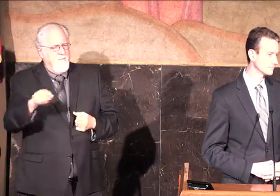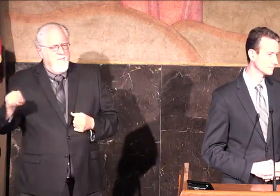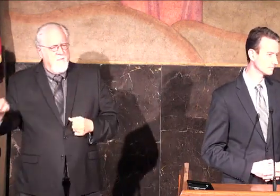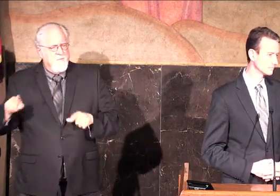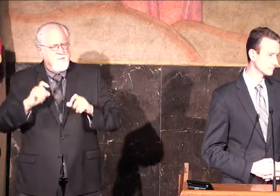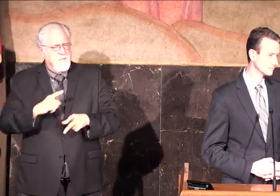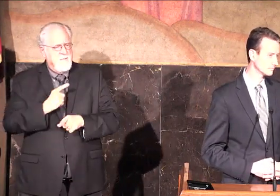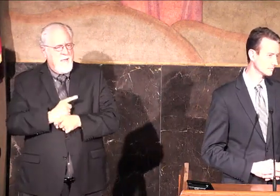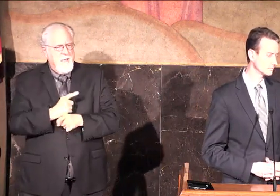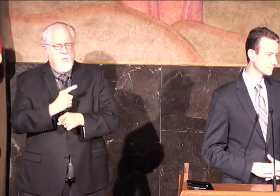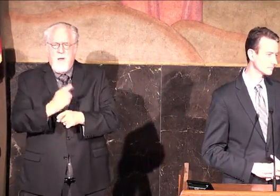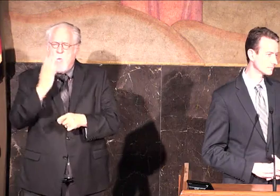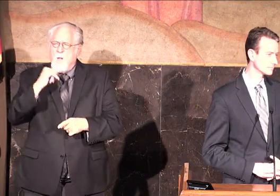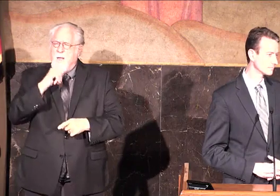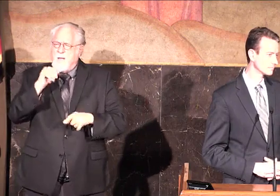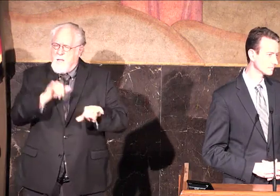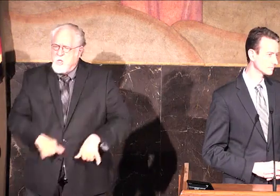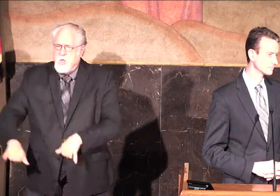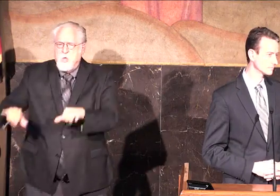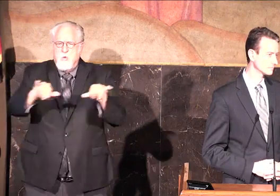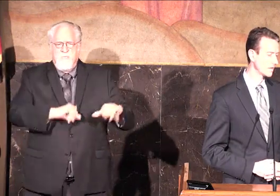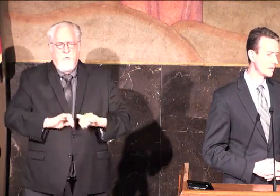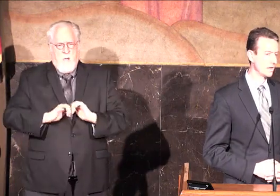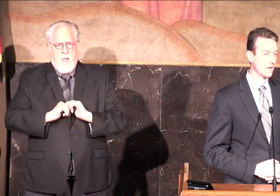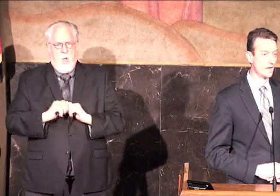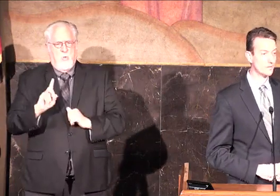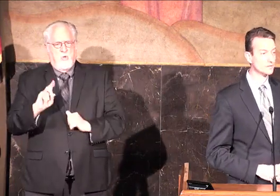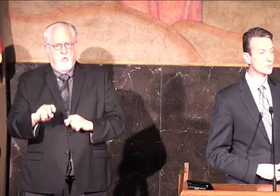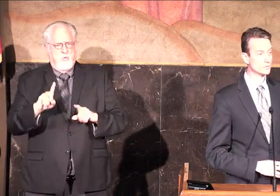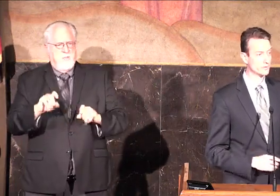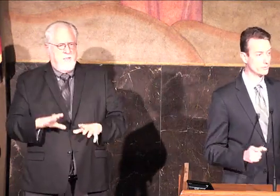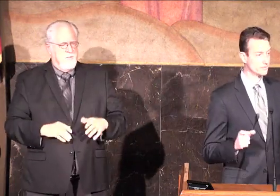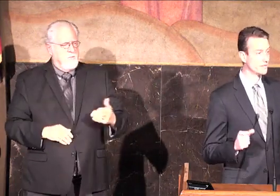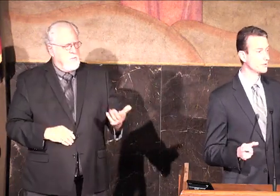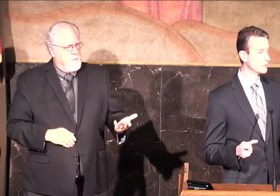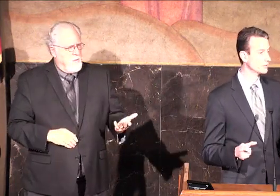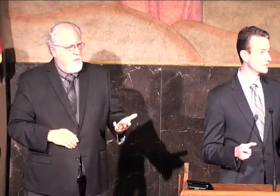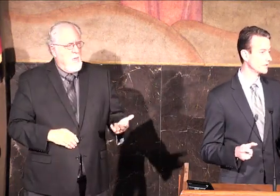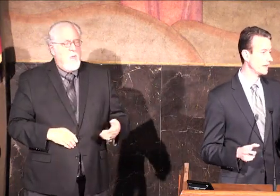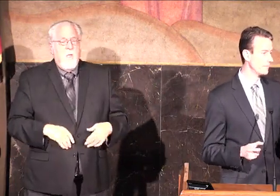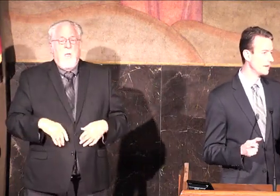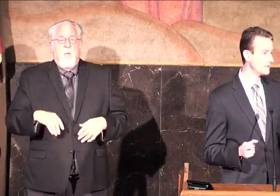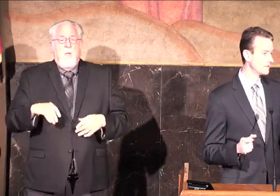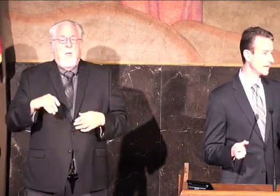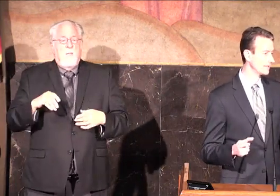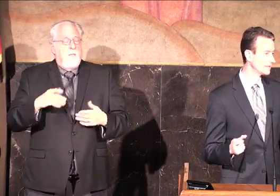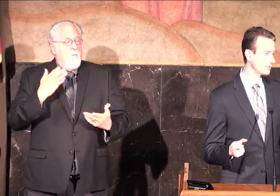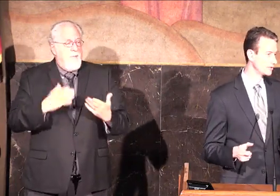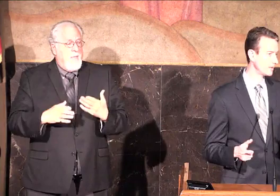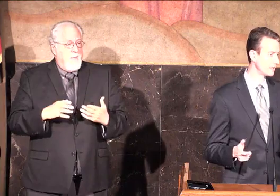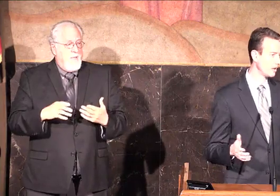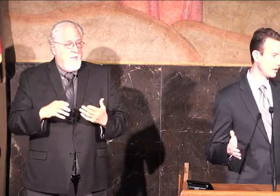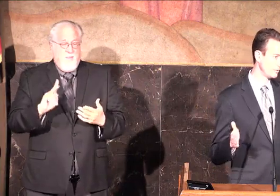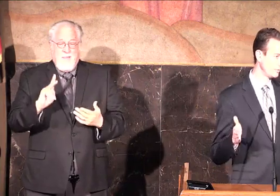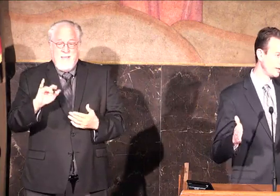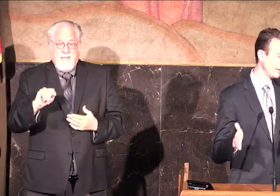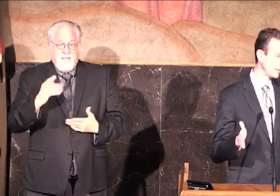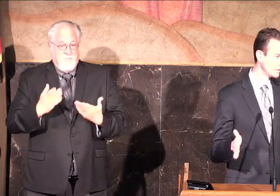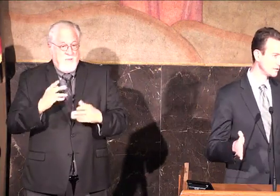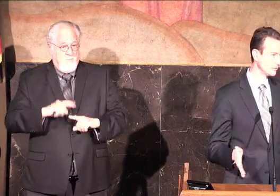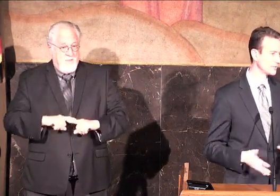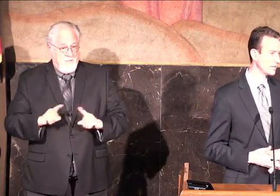uniform procedure for the way those tests are conducted? So the materials may be slightly different depending on the